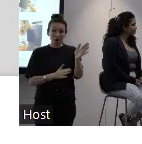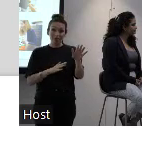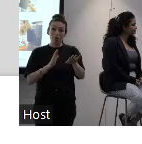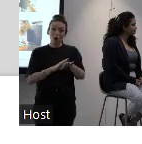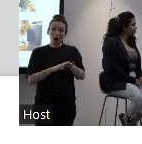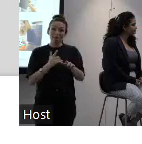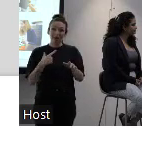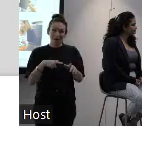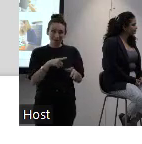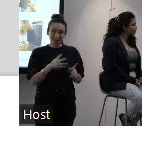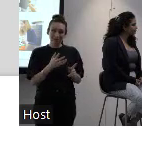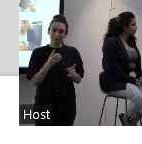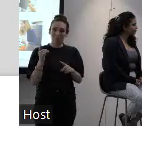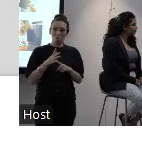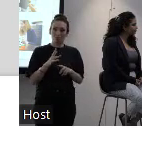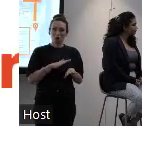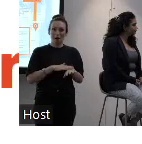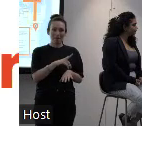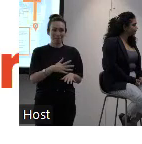of development.